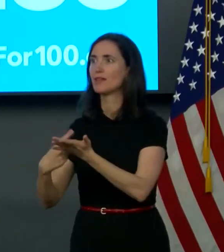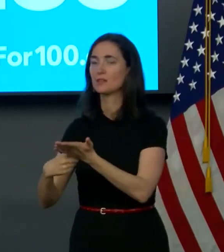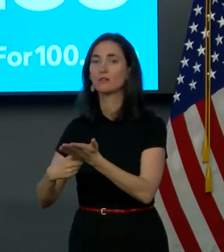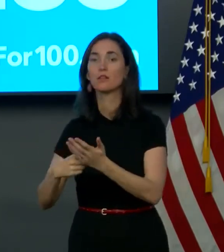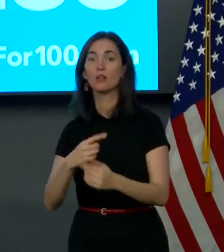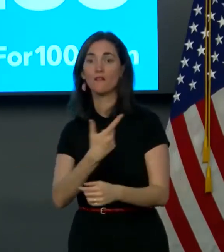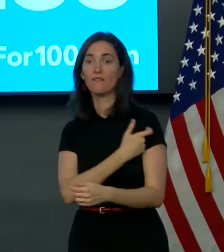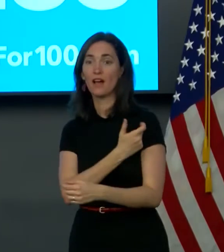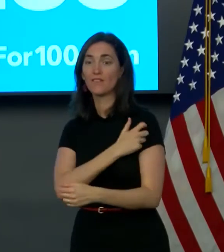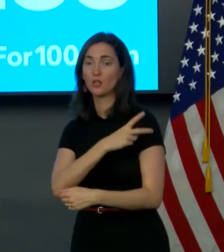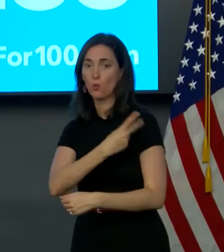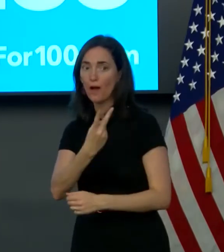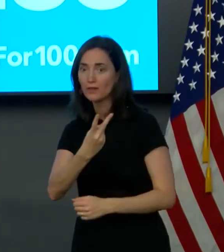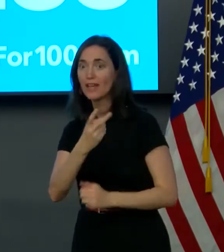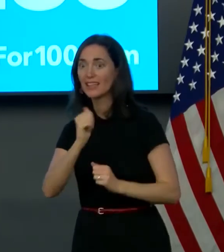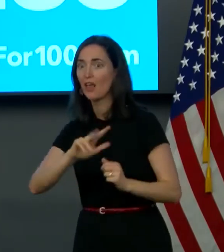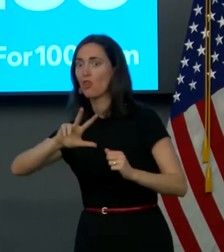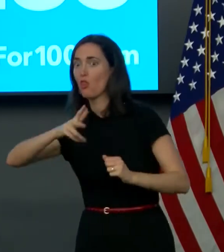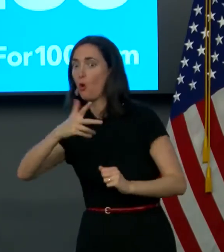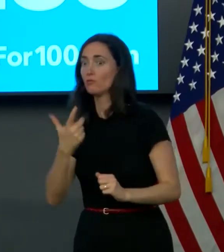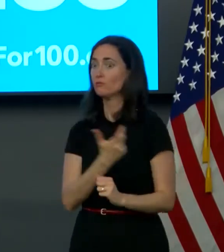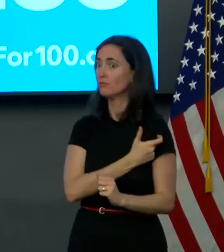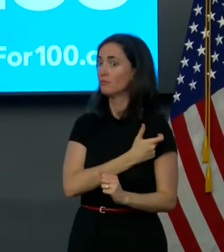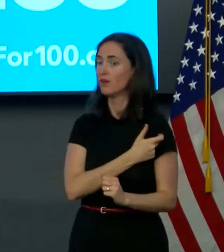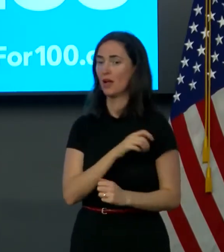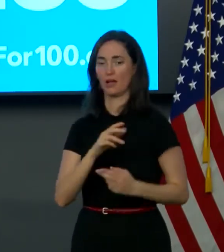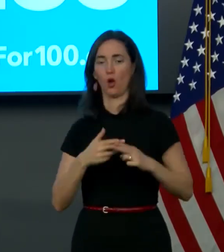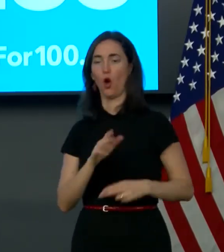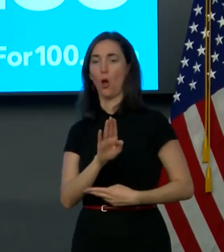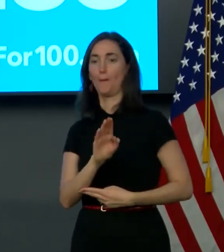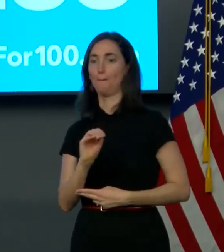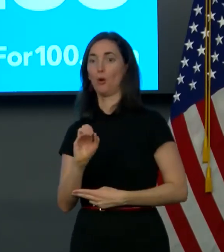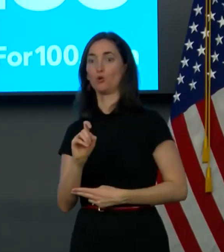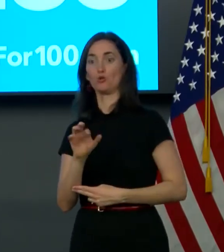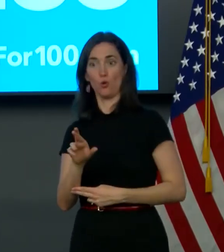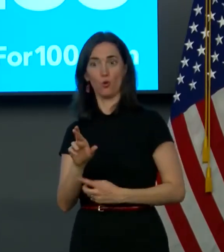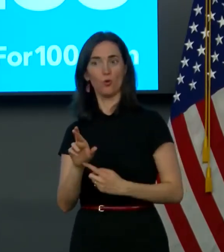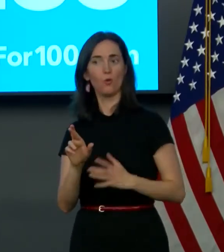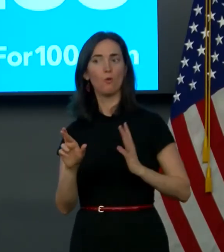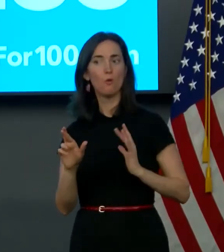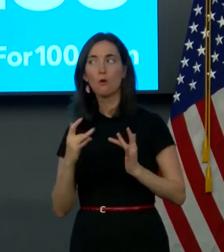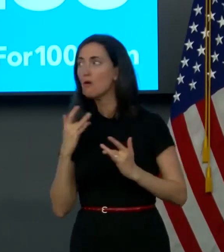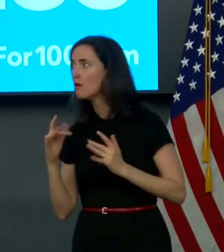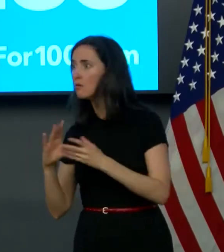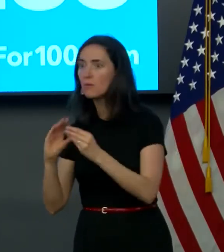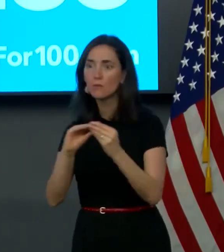shots, and I'm going to ask Dr. Cantor to come up now and brief you on the latest as it